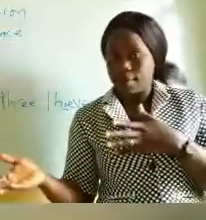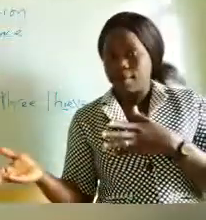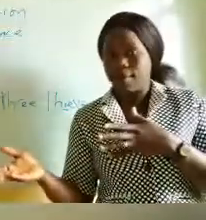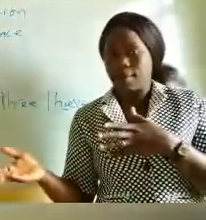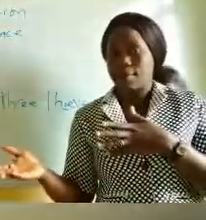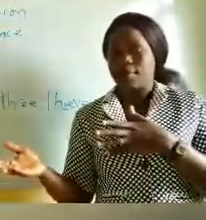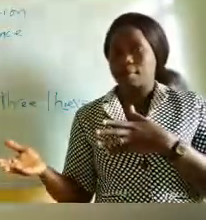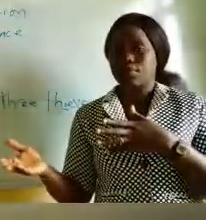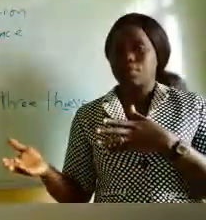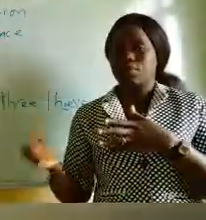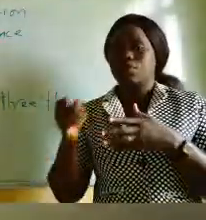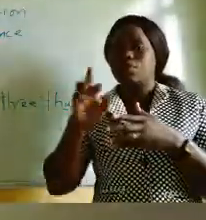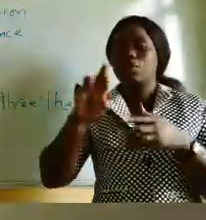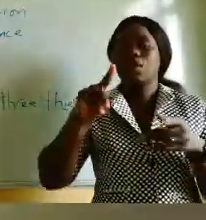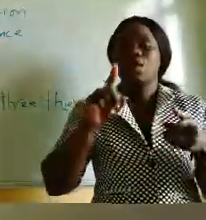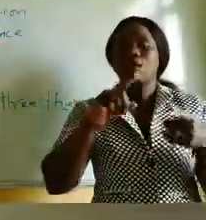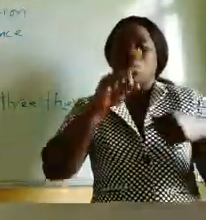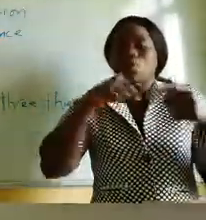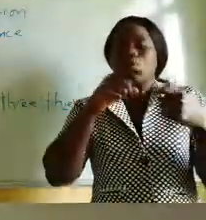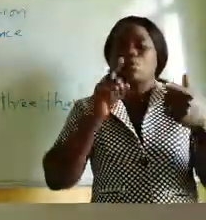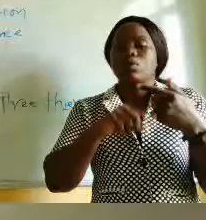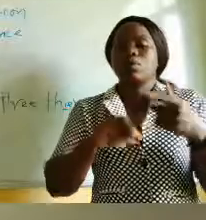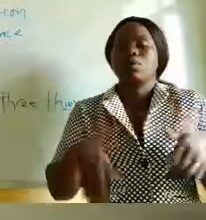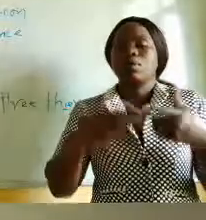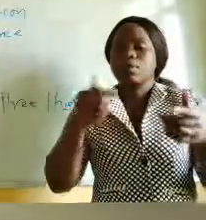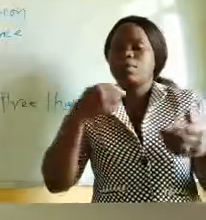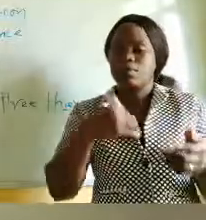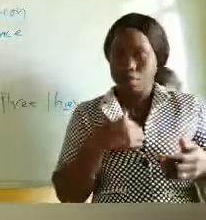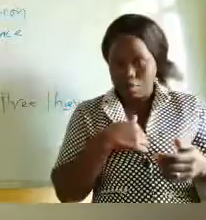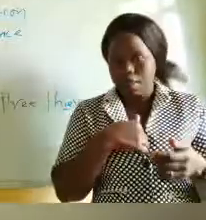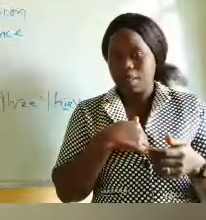there. You are going to give me 5